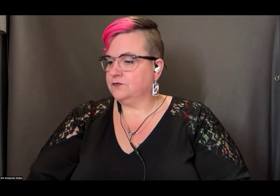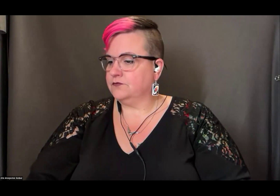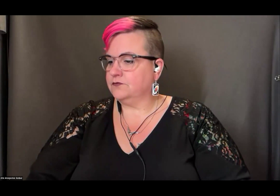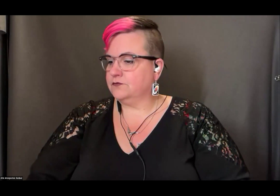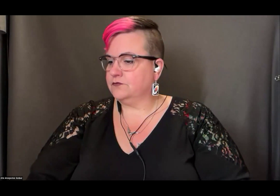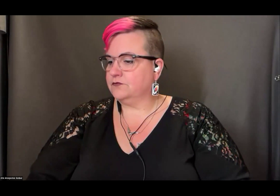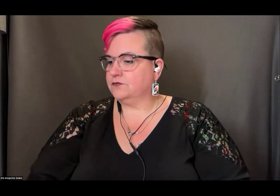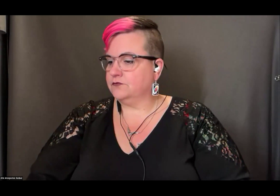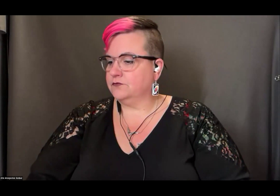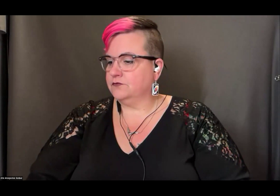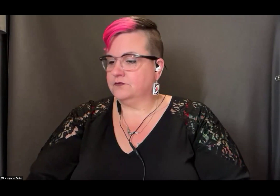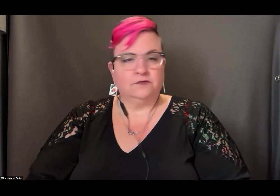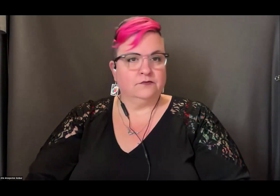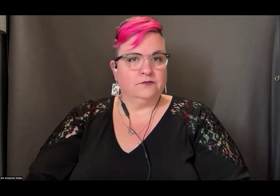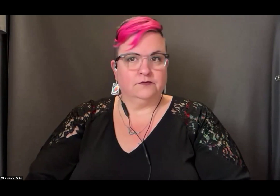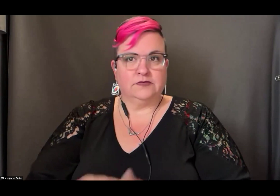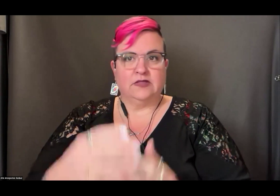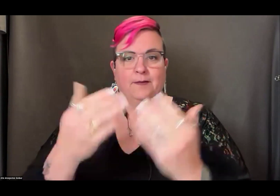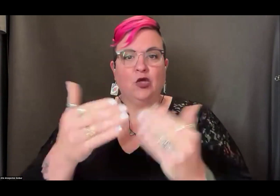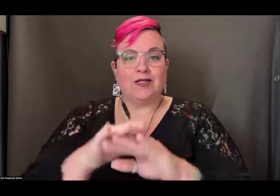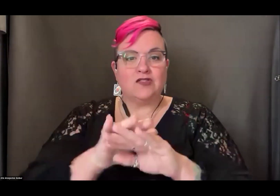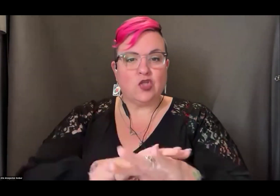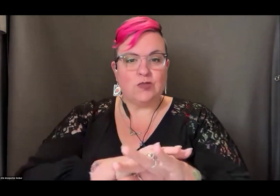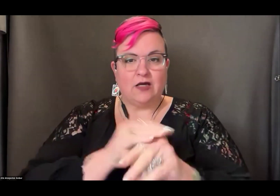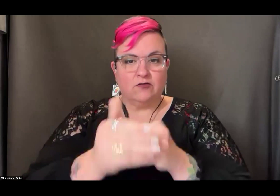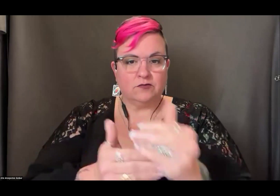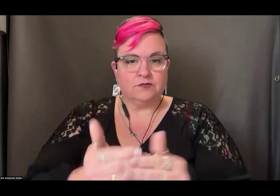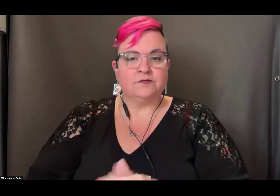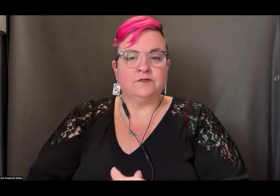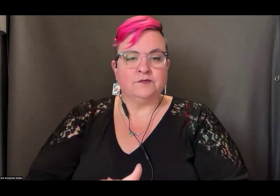Okay, let me slow down the